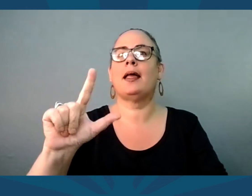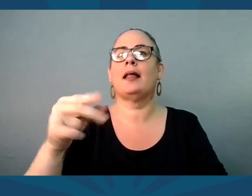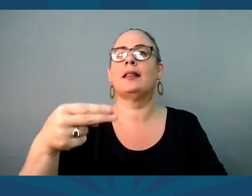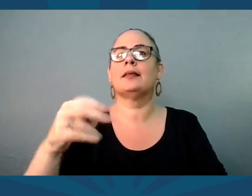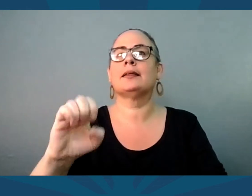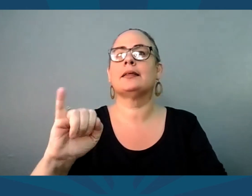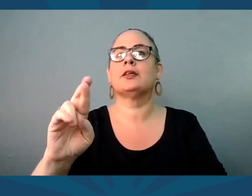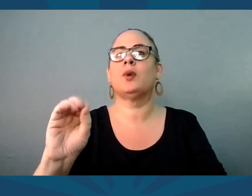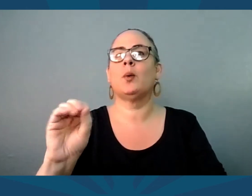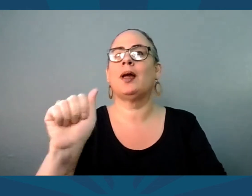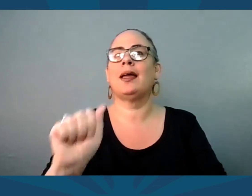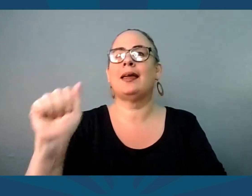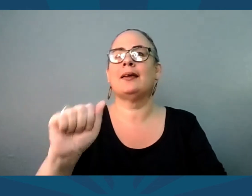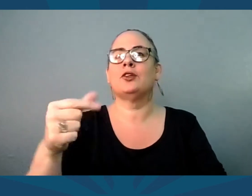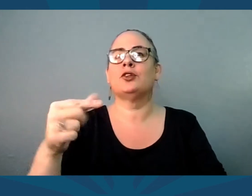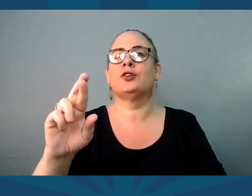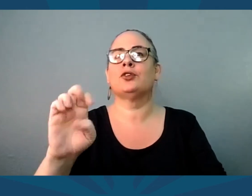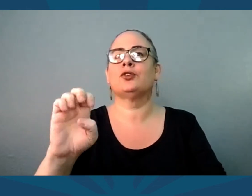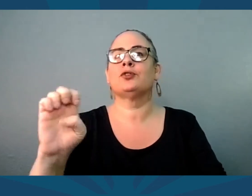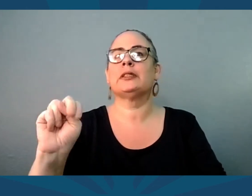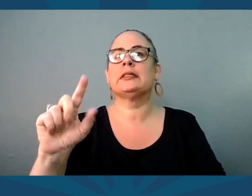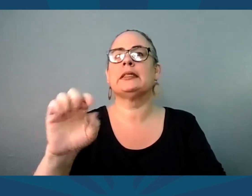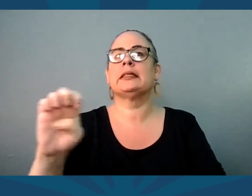S. Milhiero at